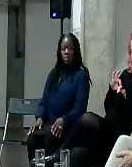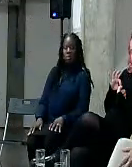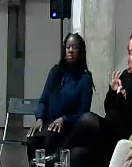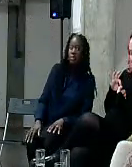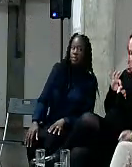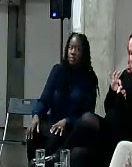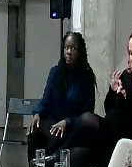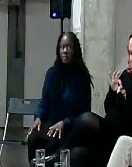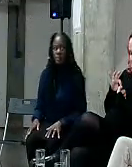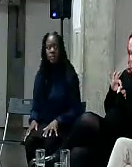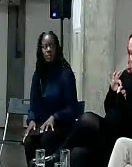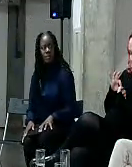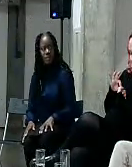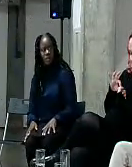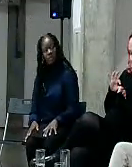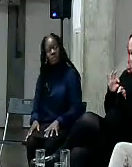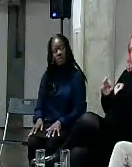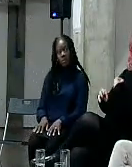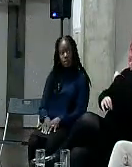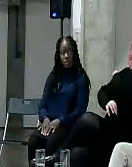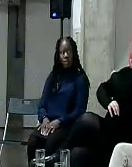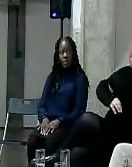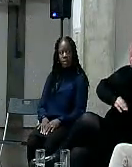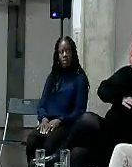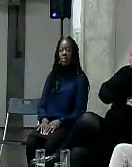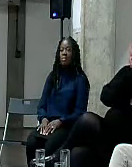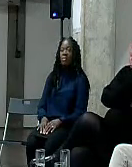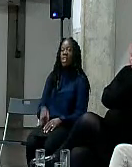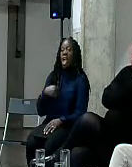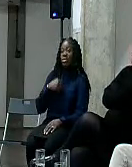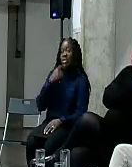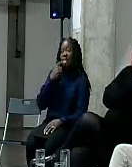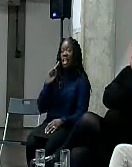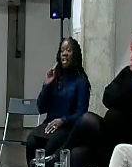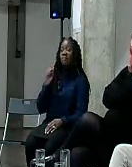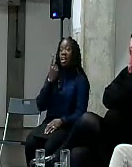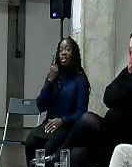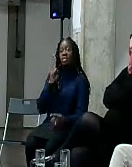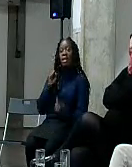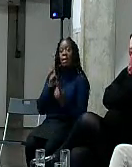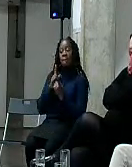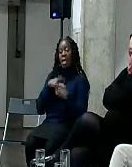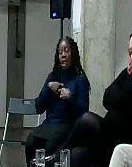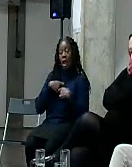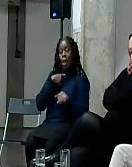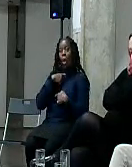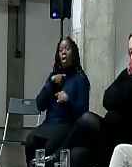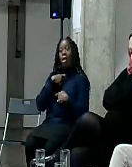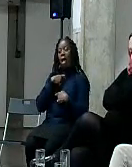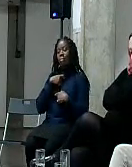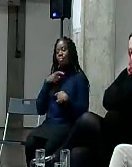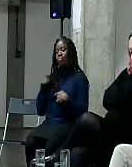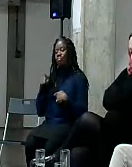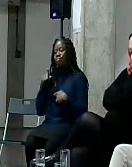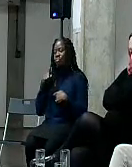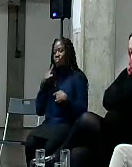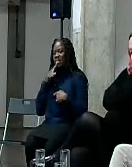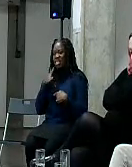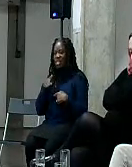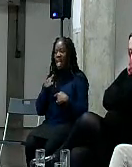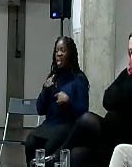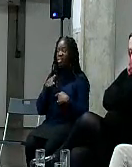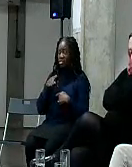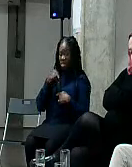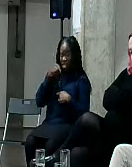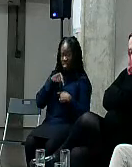I was just going to say that first time we met our lawyer, and he said, "And what do you think you'll get from all this,